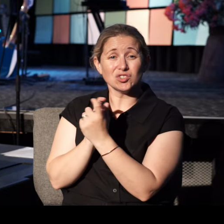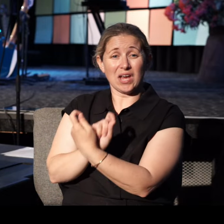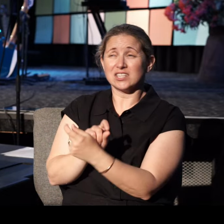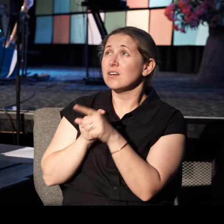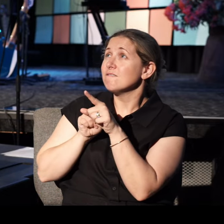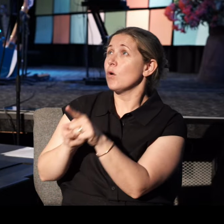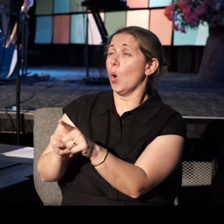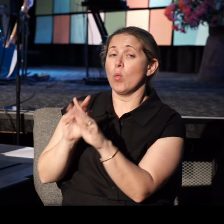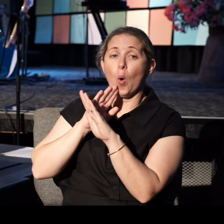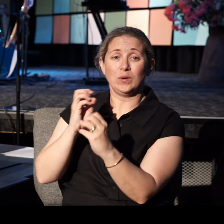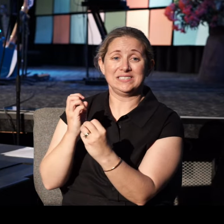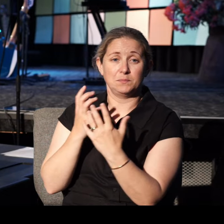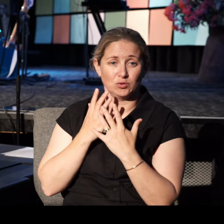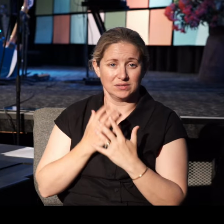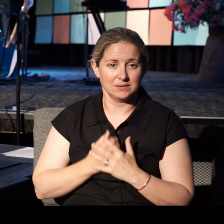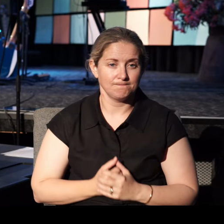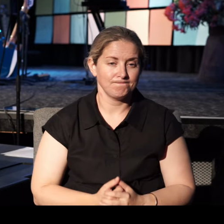Let me finish, though, with a deeper thing.